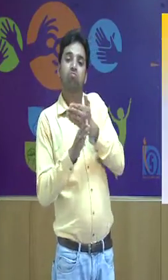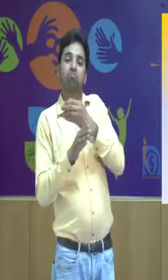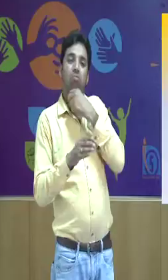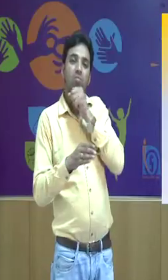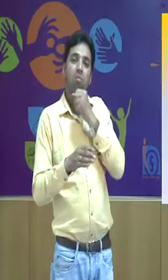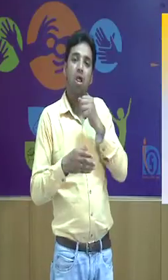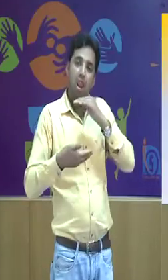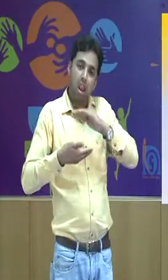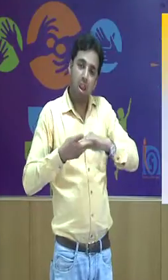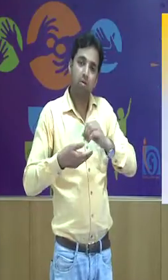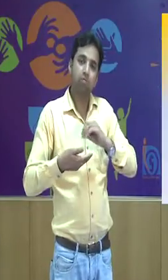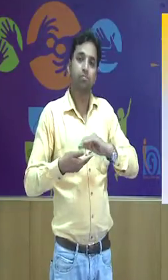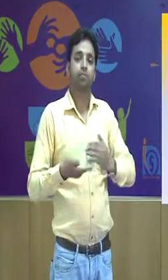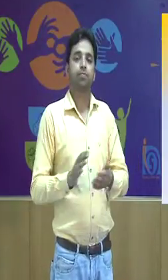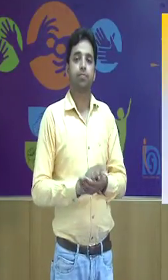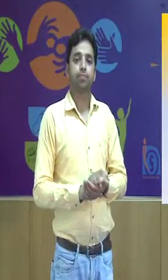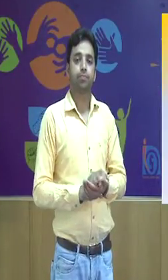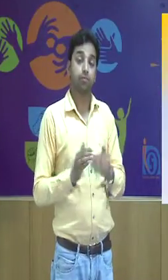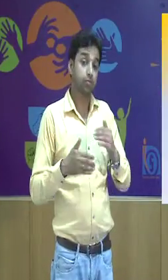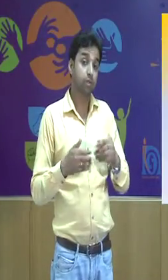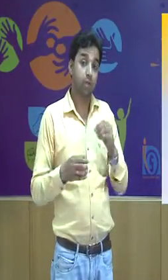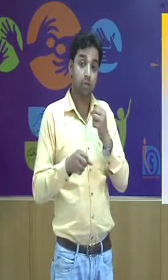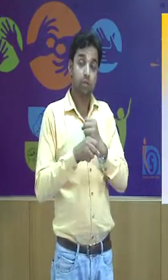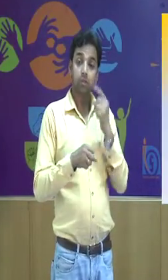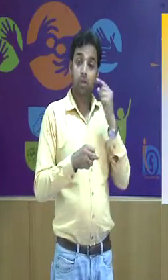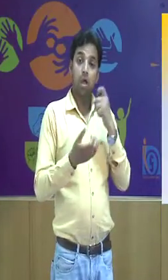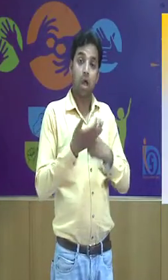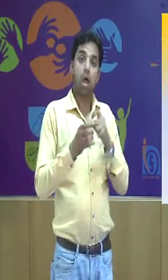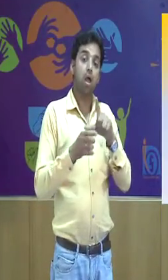and therefore girls could not get education.